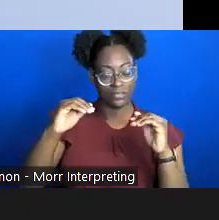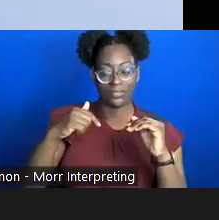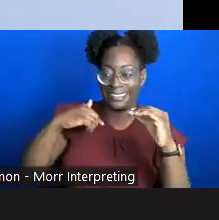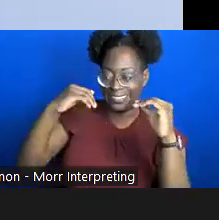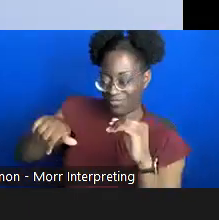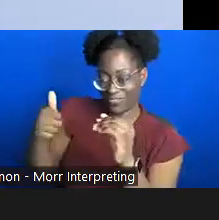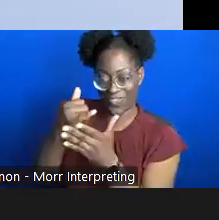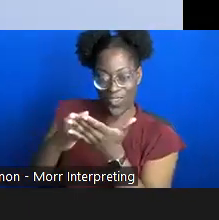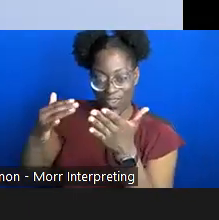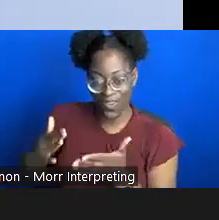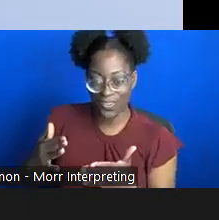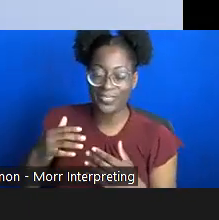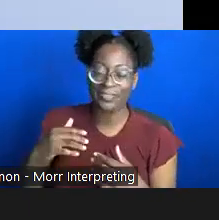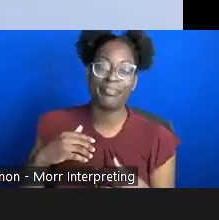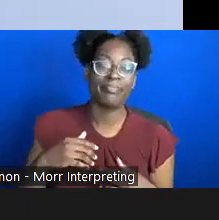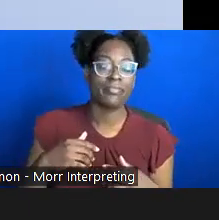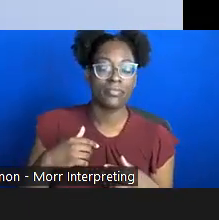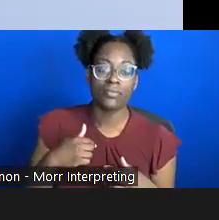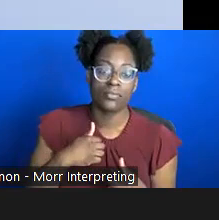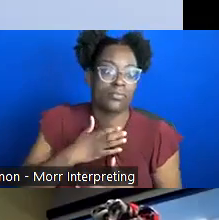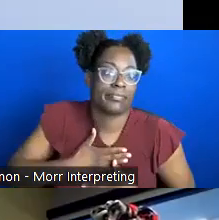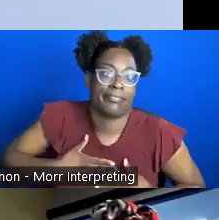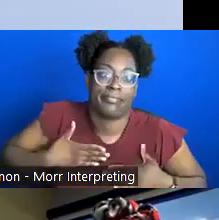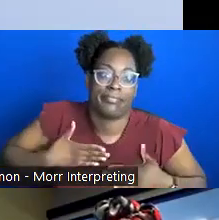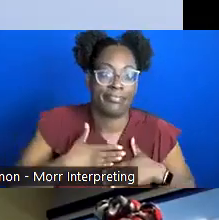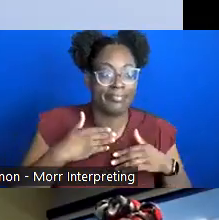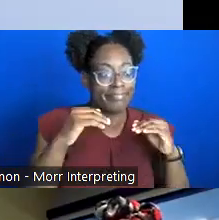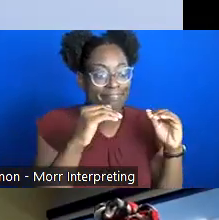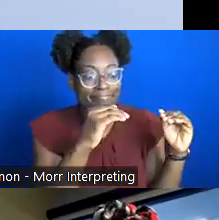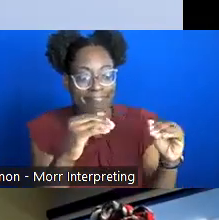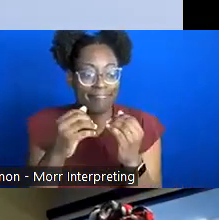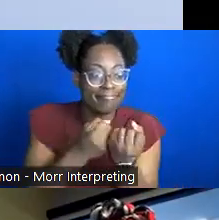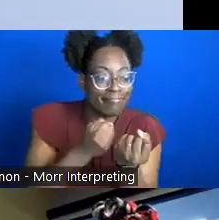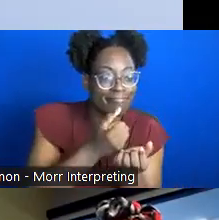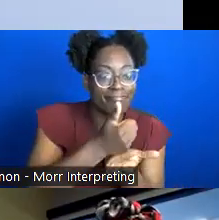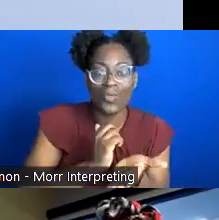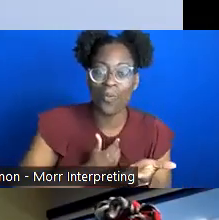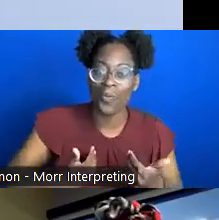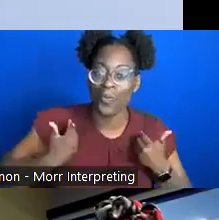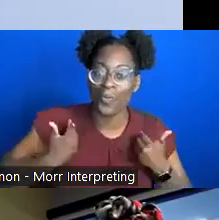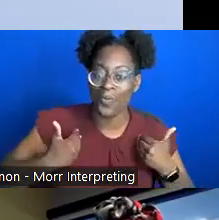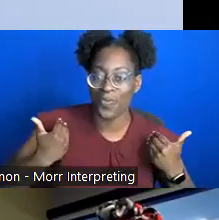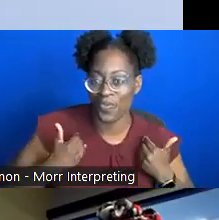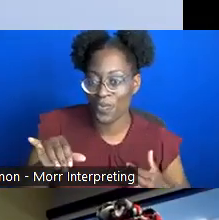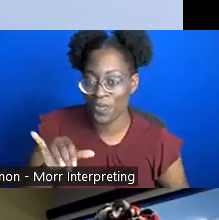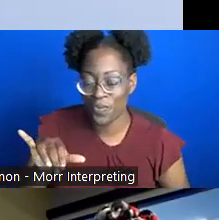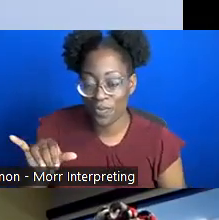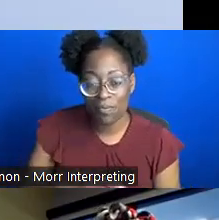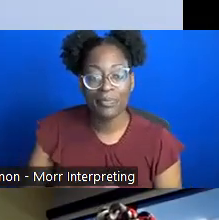our youth. And I want you to just, if you can indulge me for just a moment, and just imagine